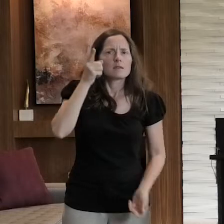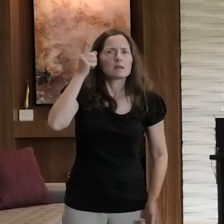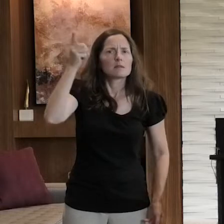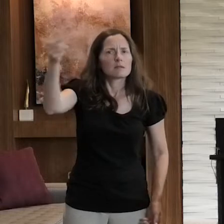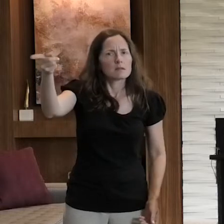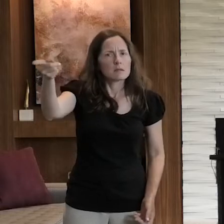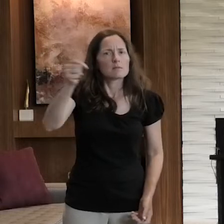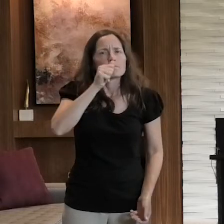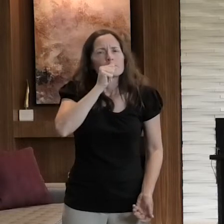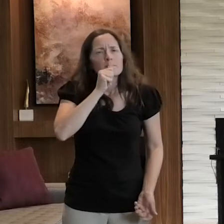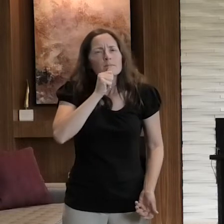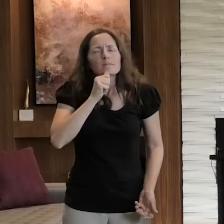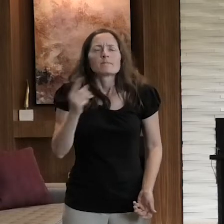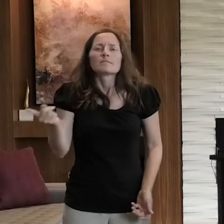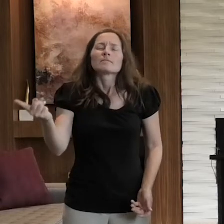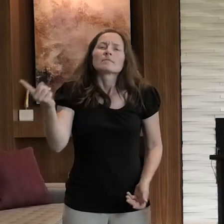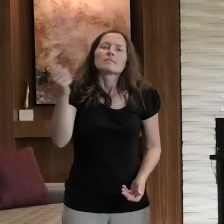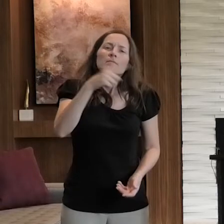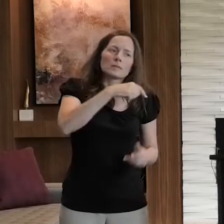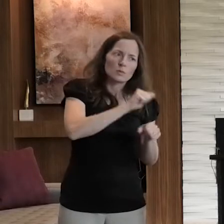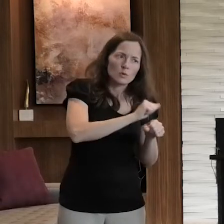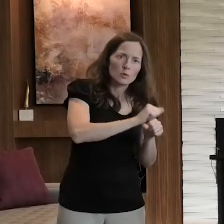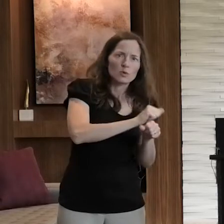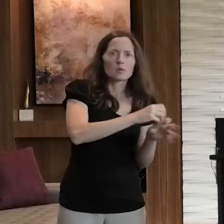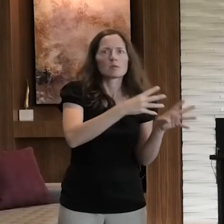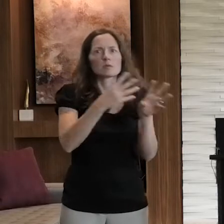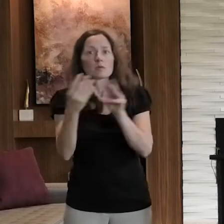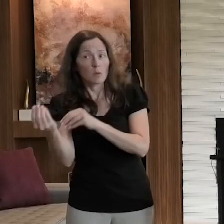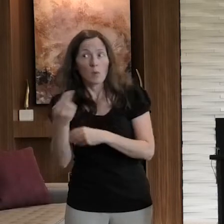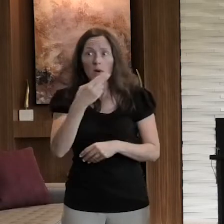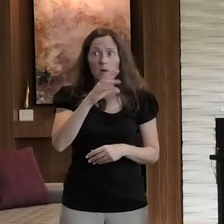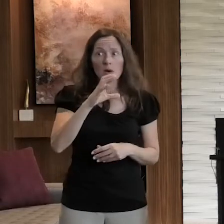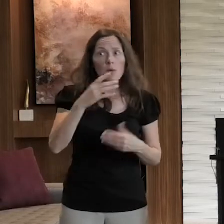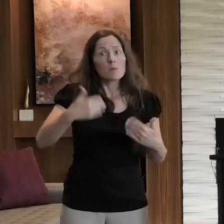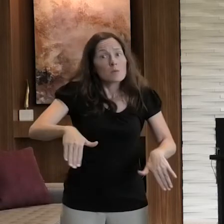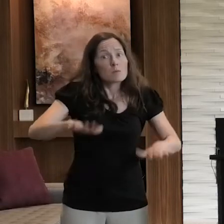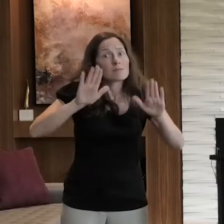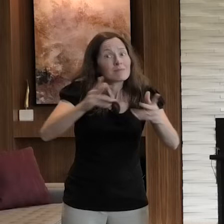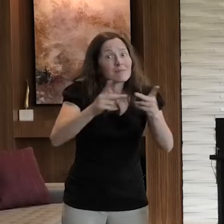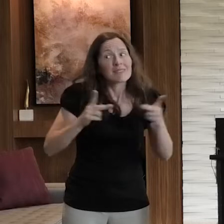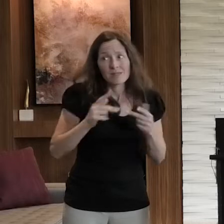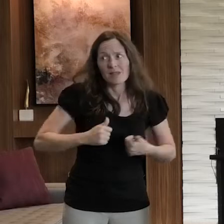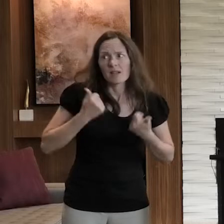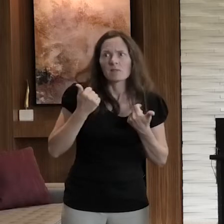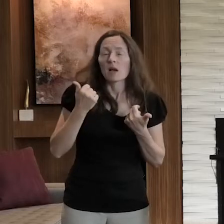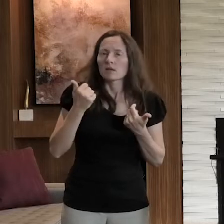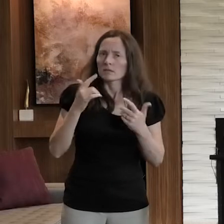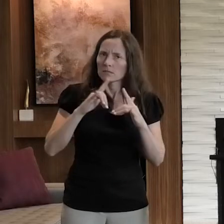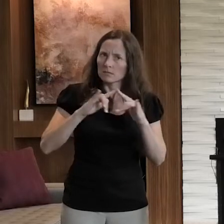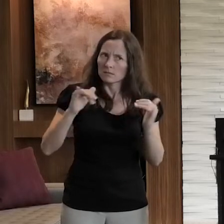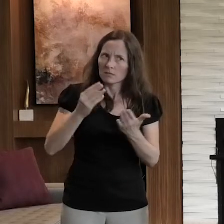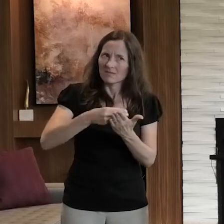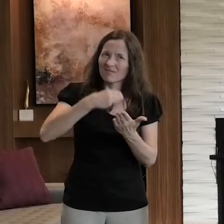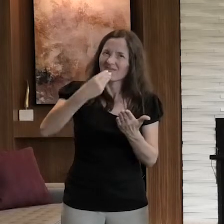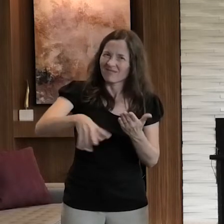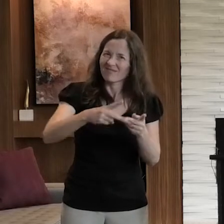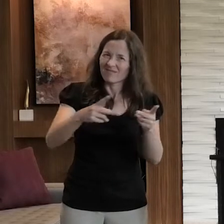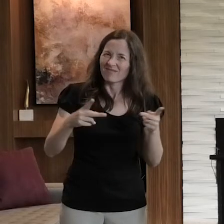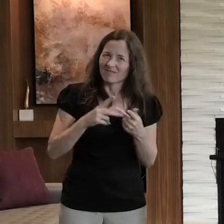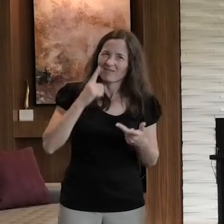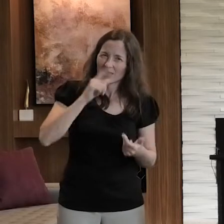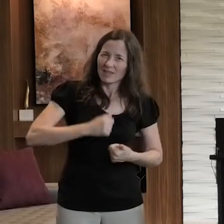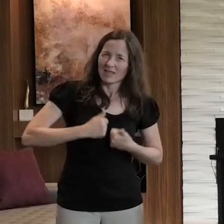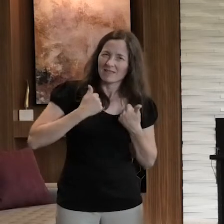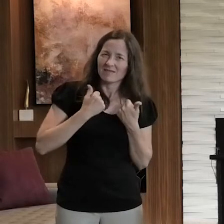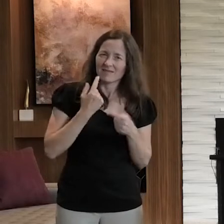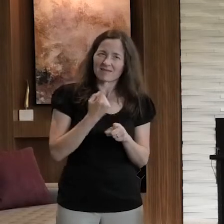work in this organization because in spite of Howard County being a great place to live, it's also an expensive place to live. Our goal, as